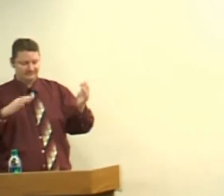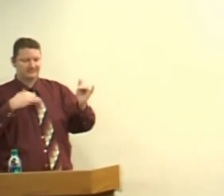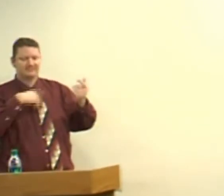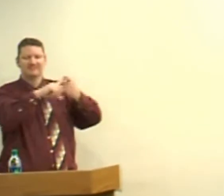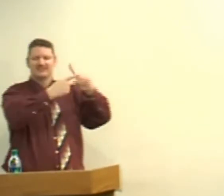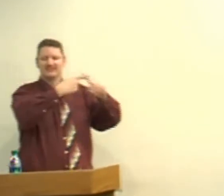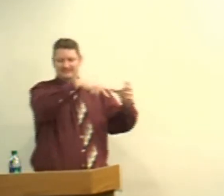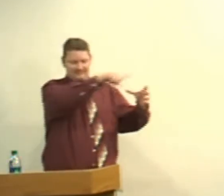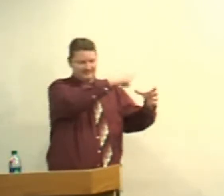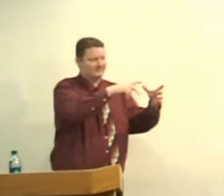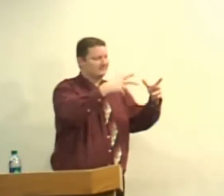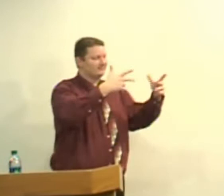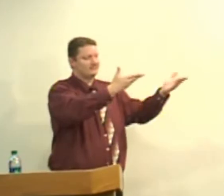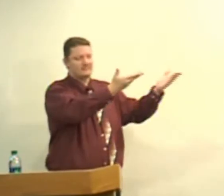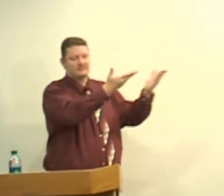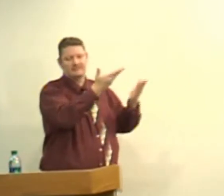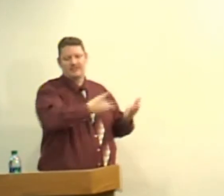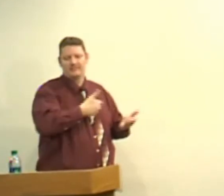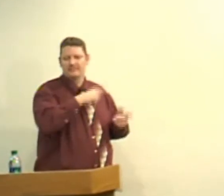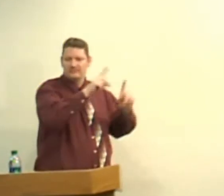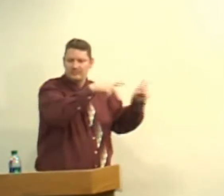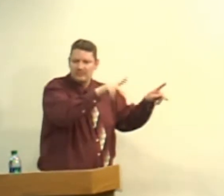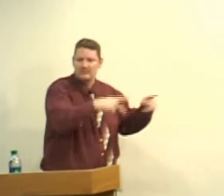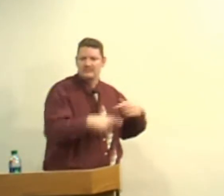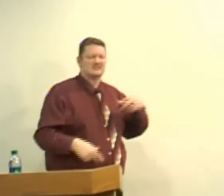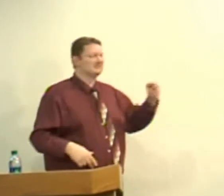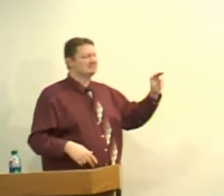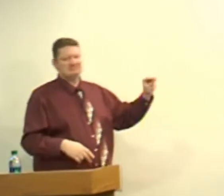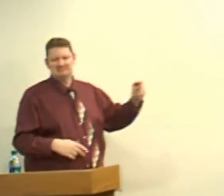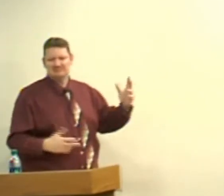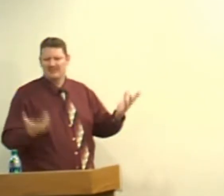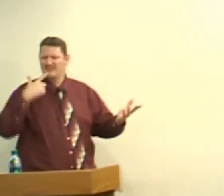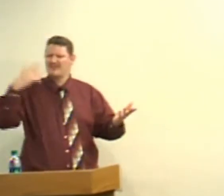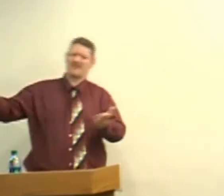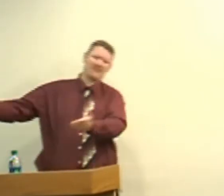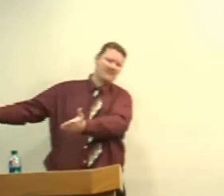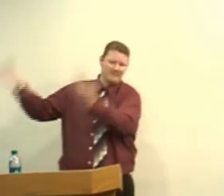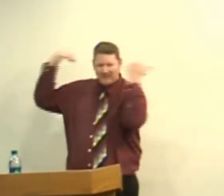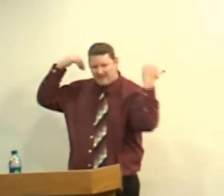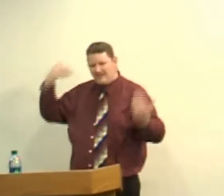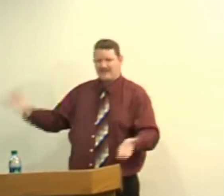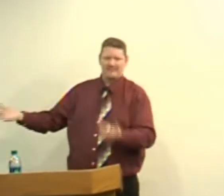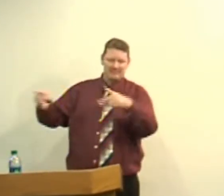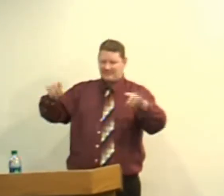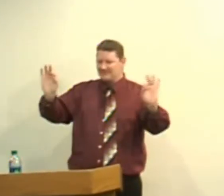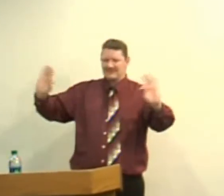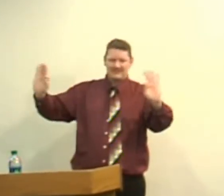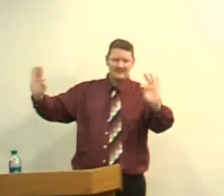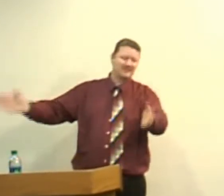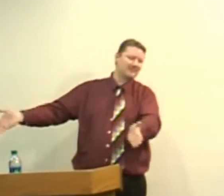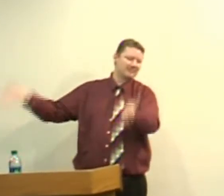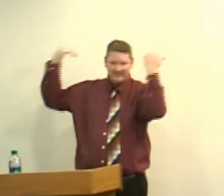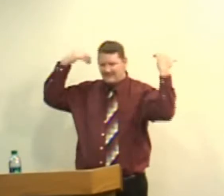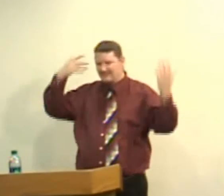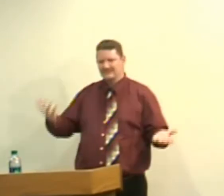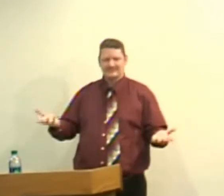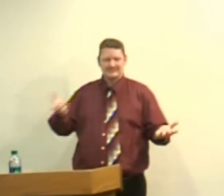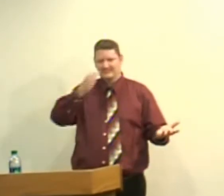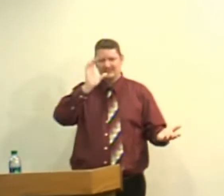They will hate you. You know, when you have friends, you know, and you invite people to party, you say no. And they say, come on. You can come. It's no